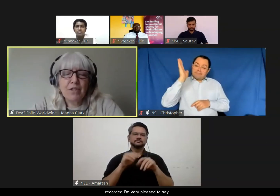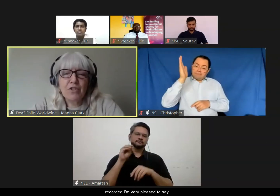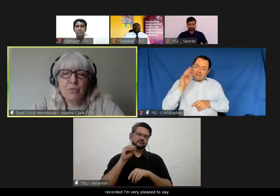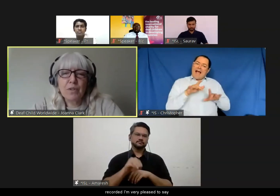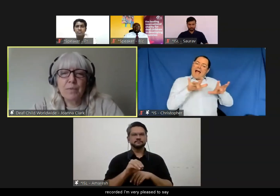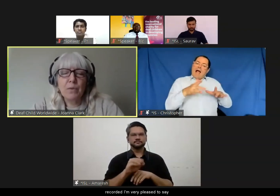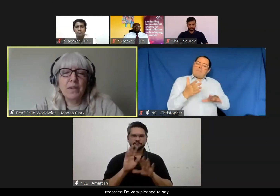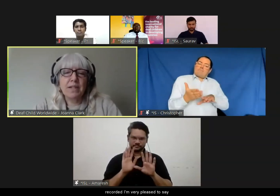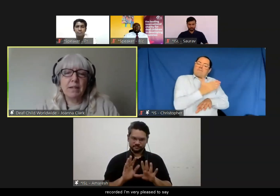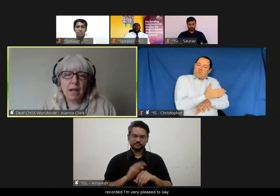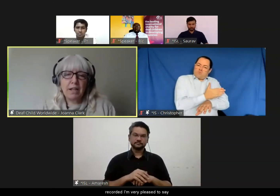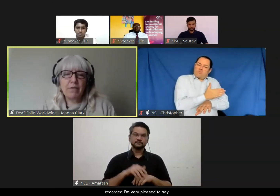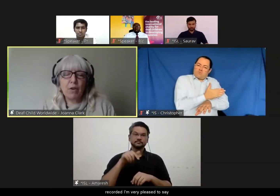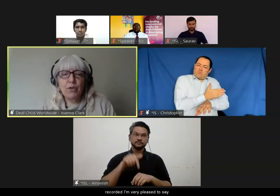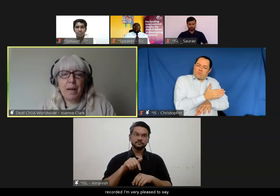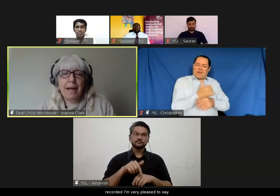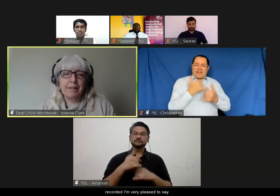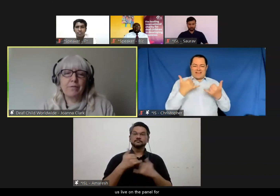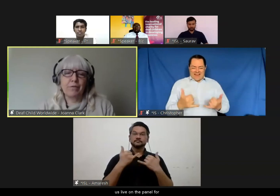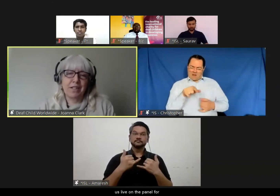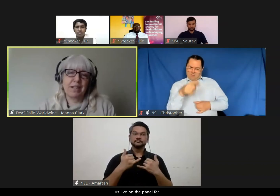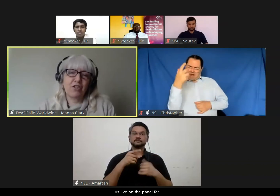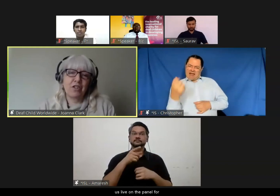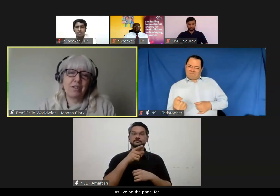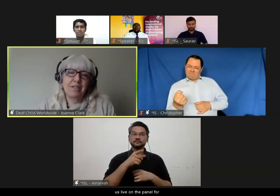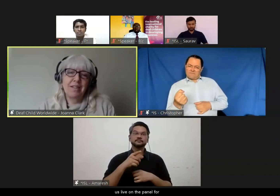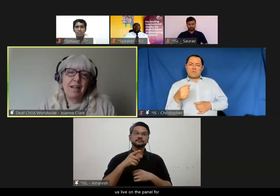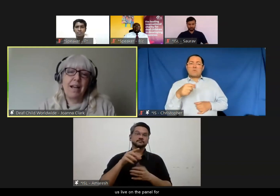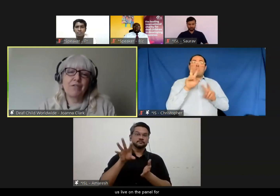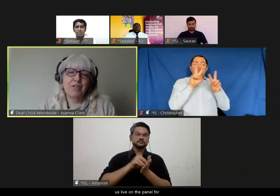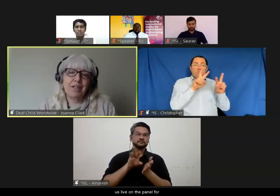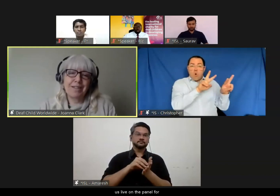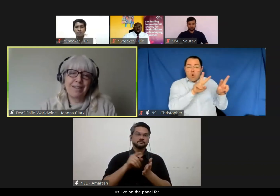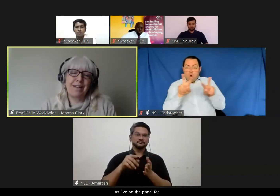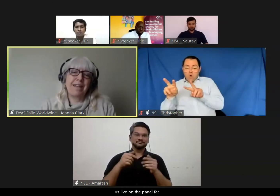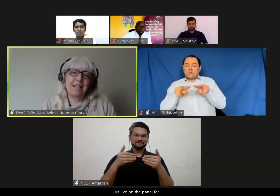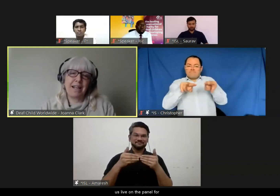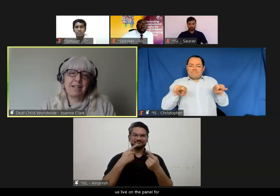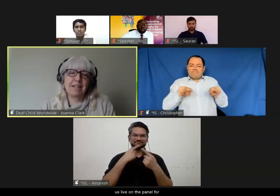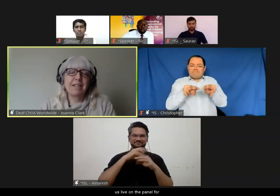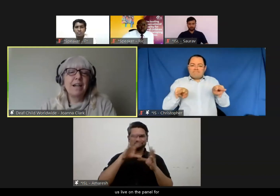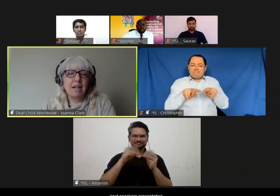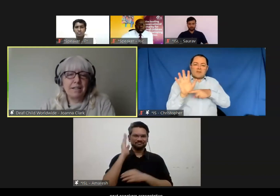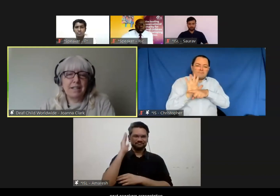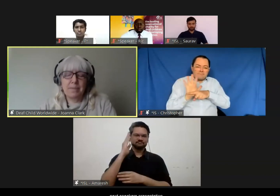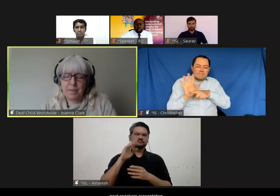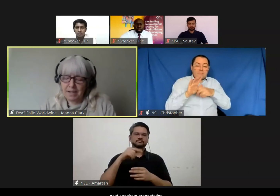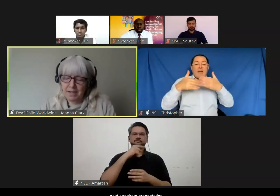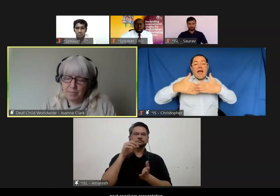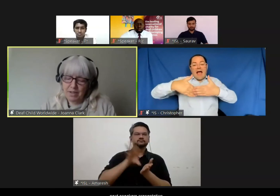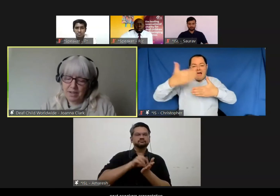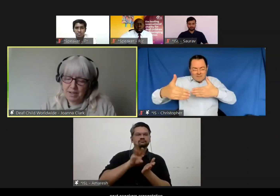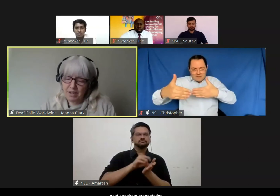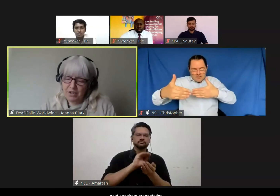that Richard will be with us live on the panel for discussion after his and our next